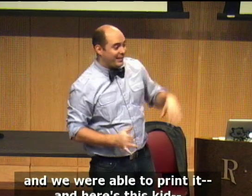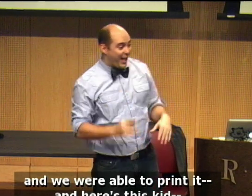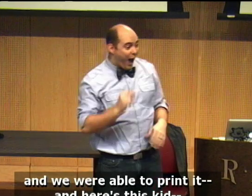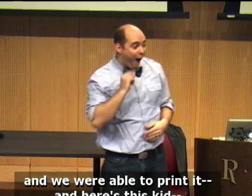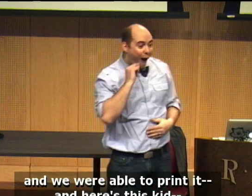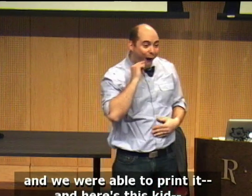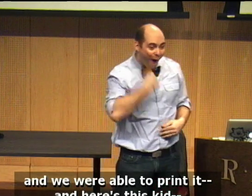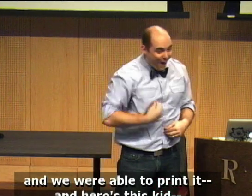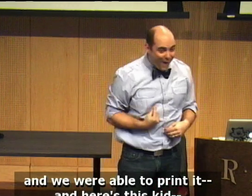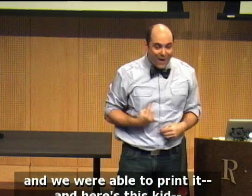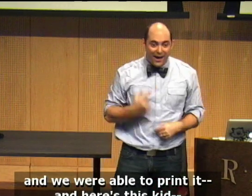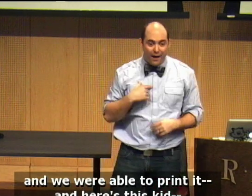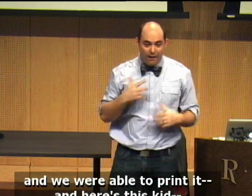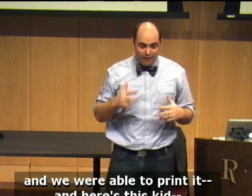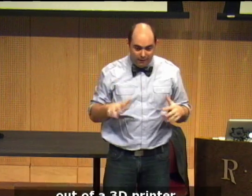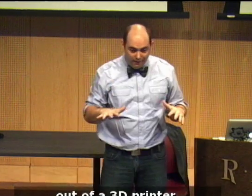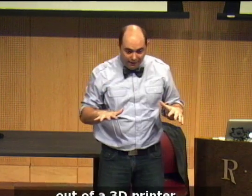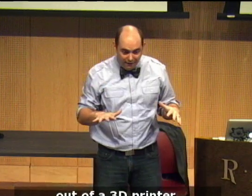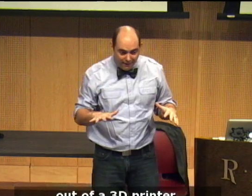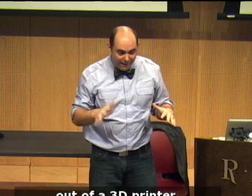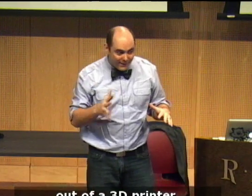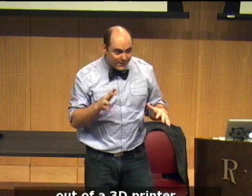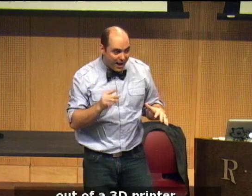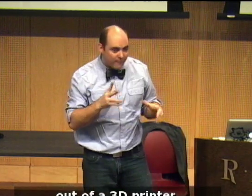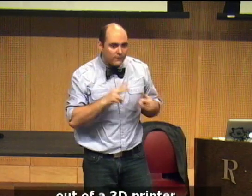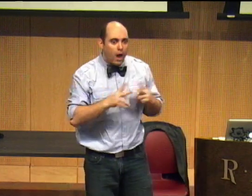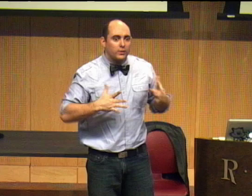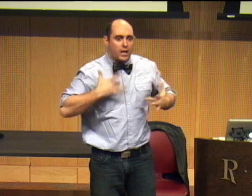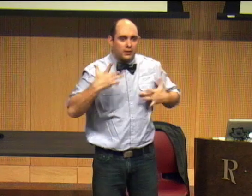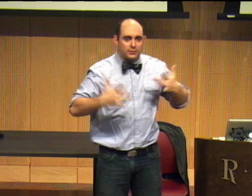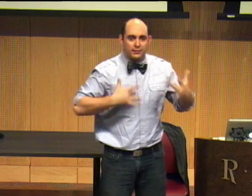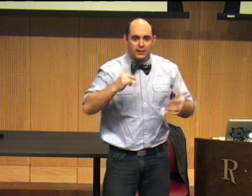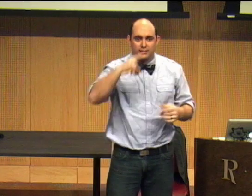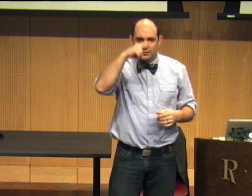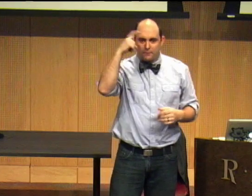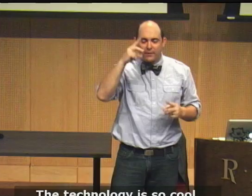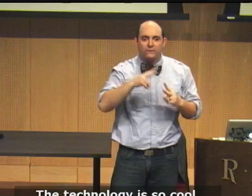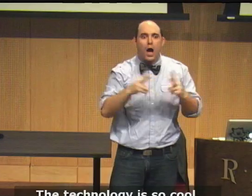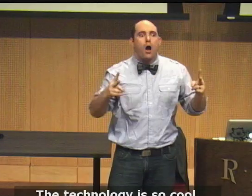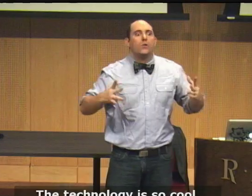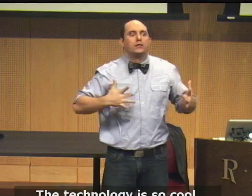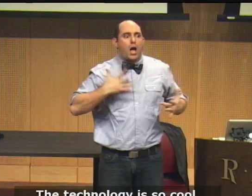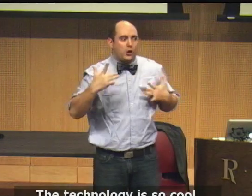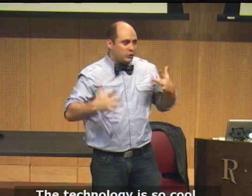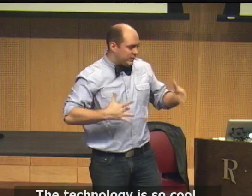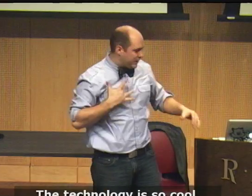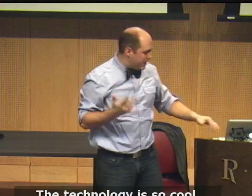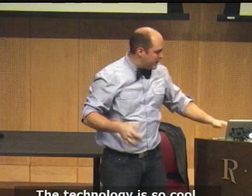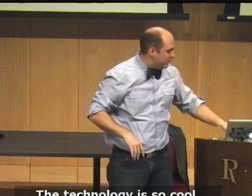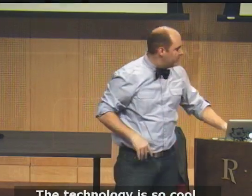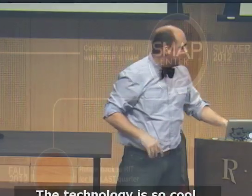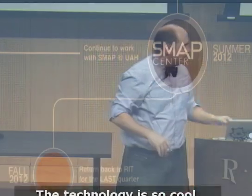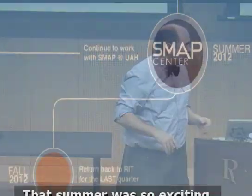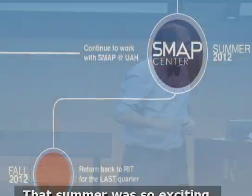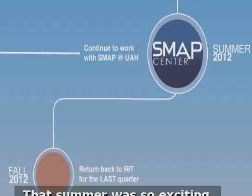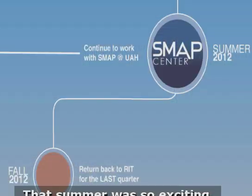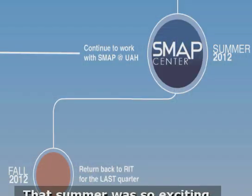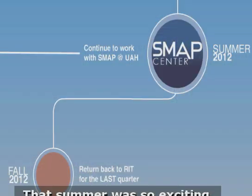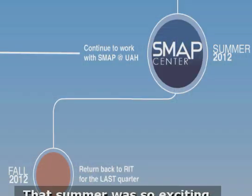kid out of a 3D printer. The technology is so cool. That summer